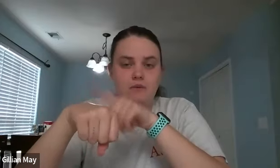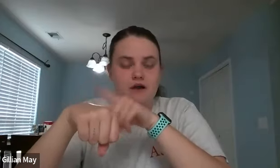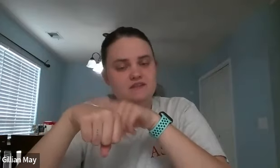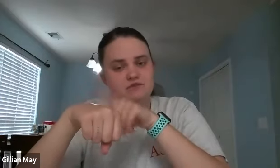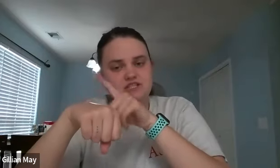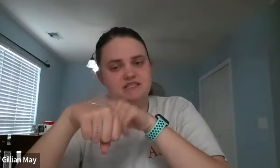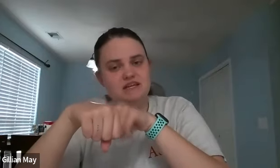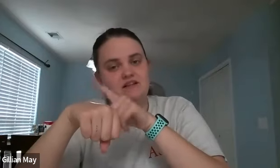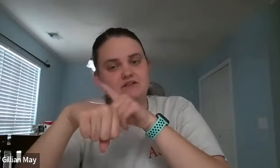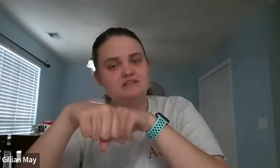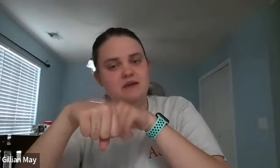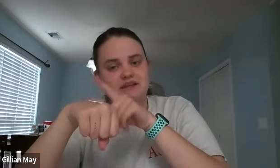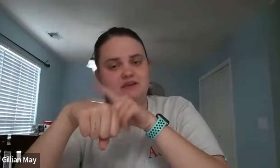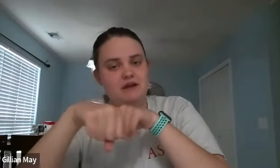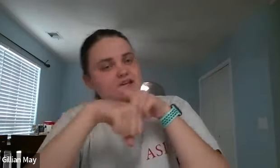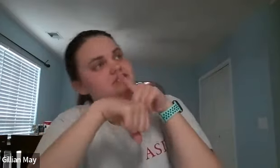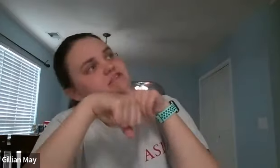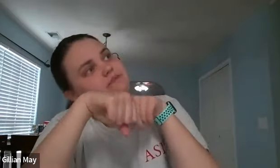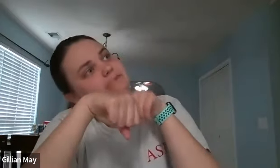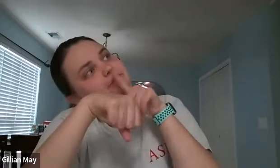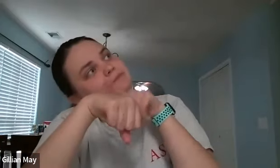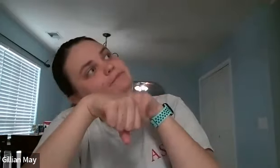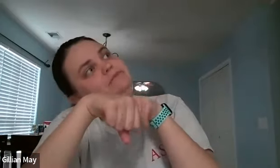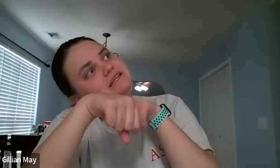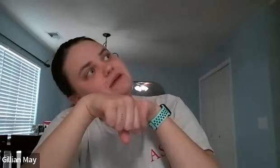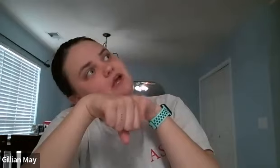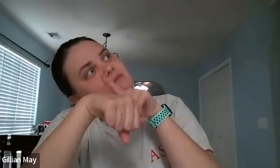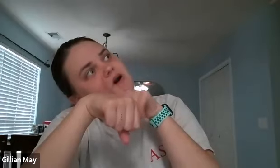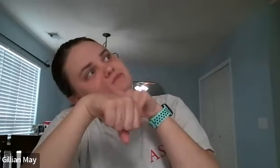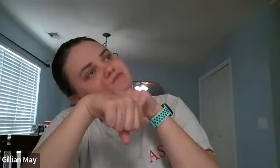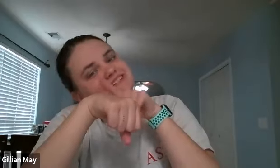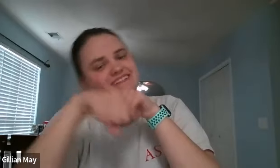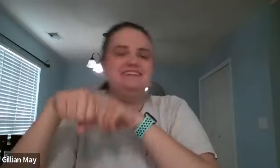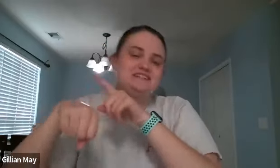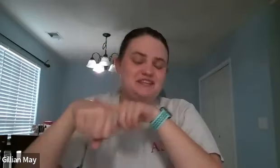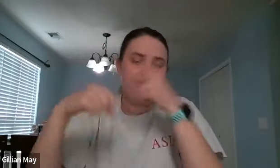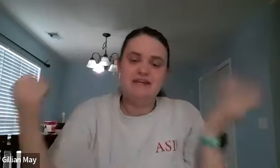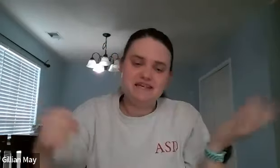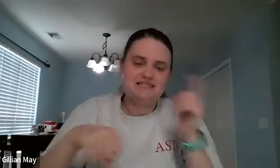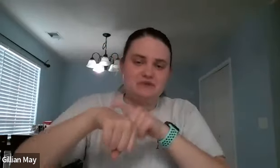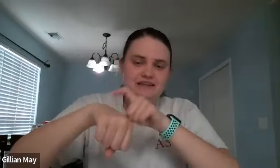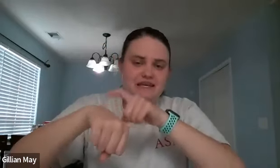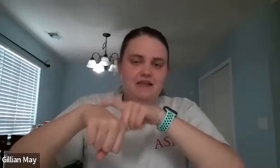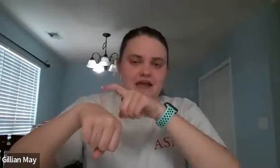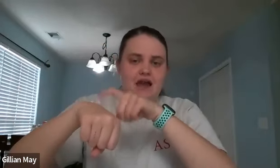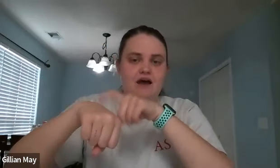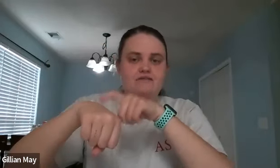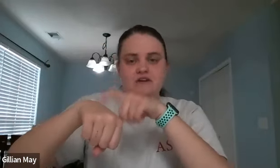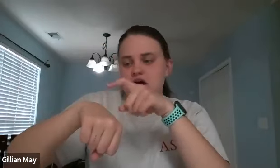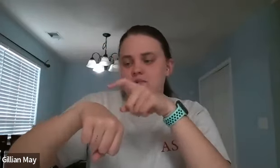about this when she's taking a long time, like getting ready. I just sit there and I'm like, it's time to go, mom. So it doesn't really like have a